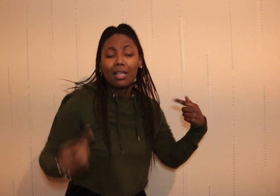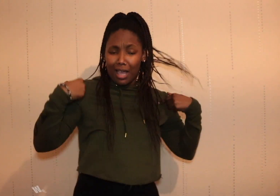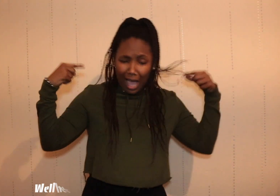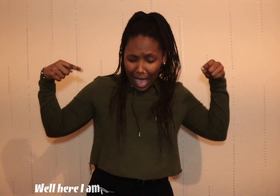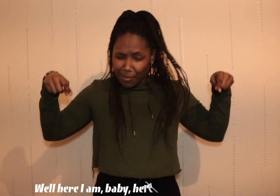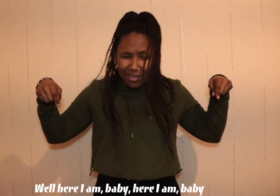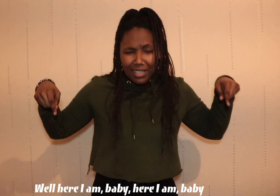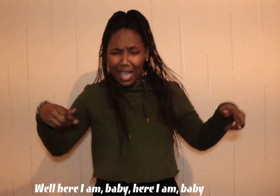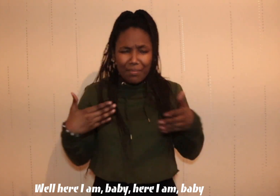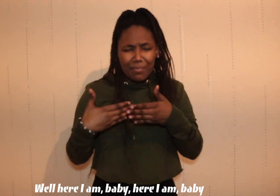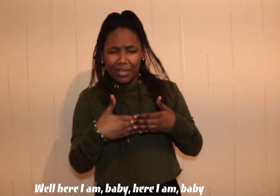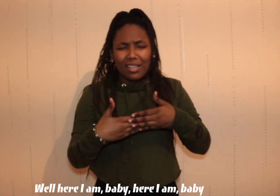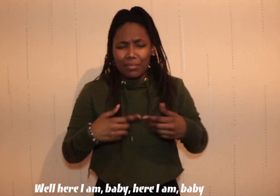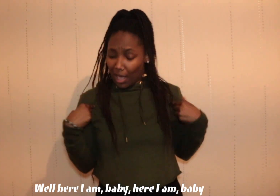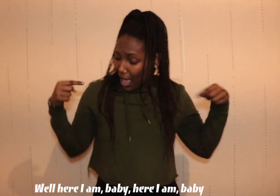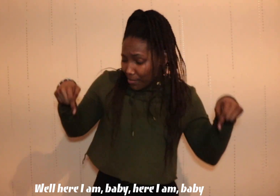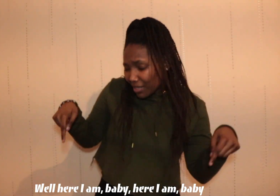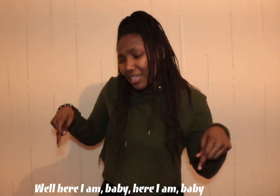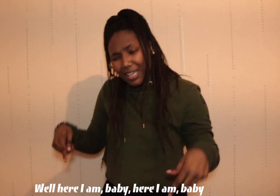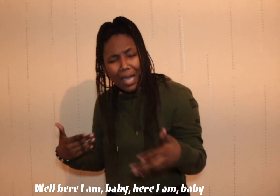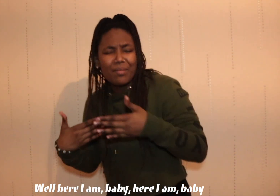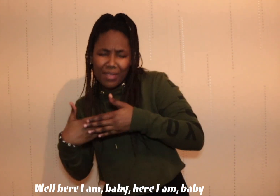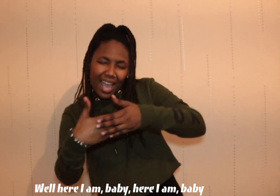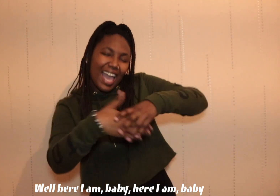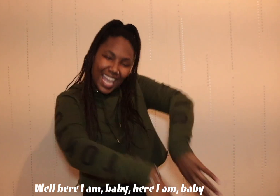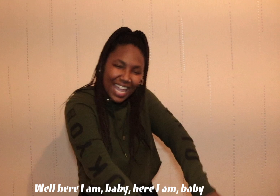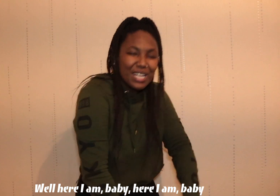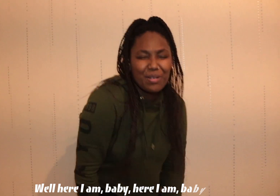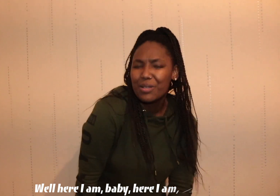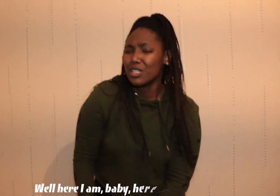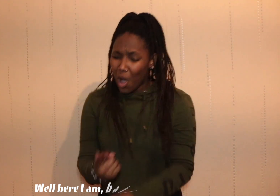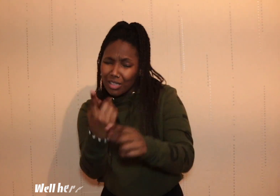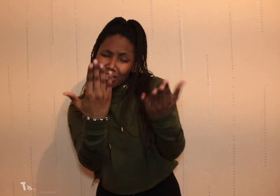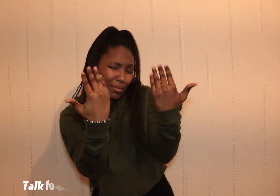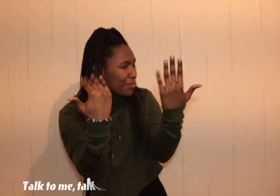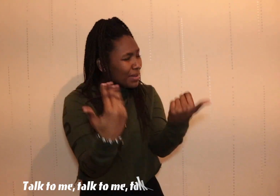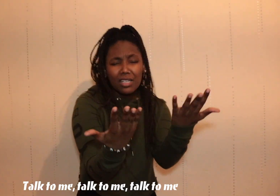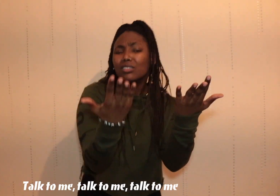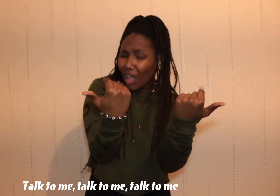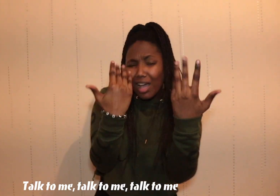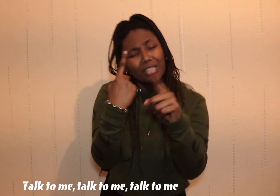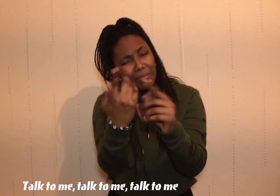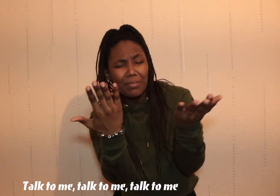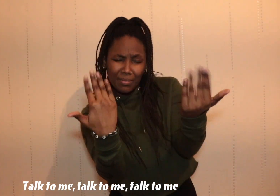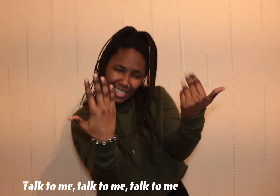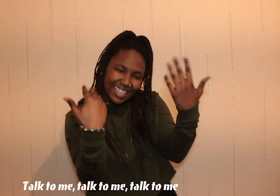But here I am, baby, here I am, baby Talk to me, talk to me, talk to me Tell